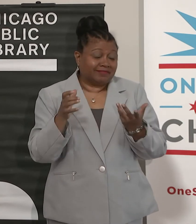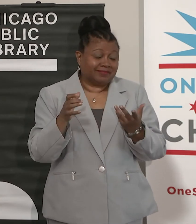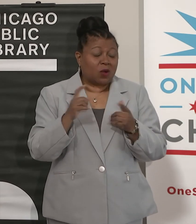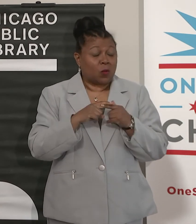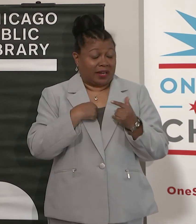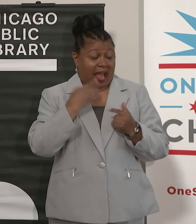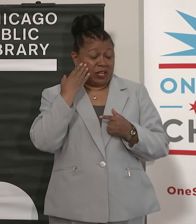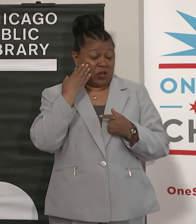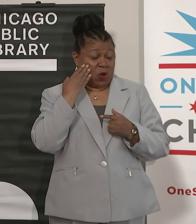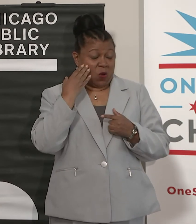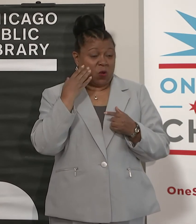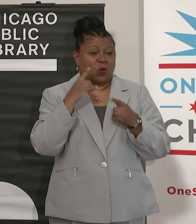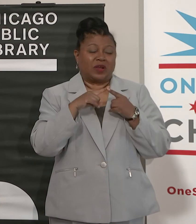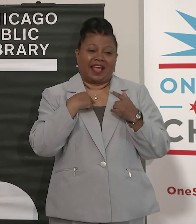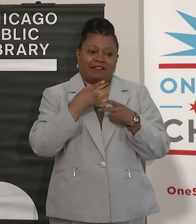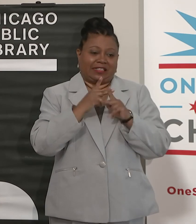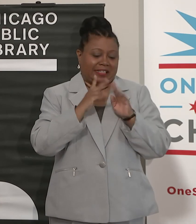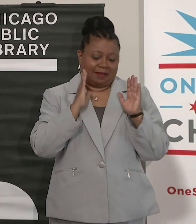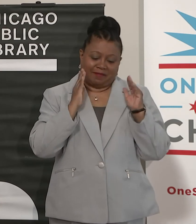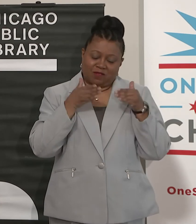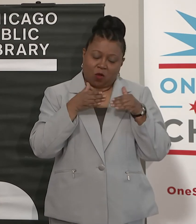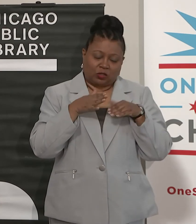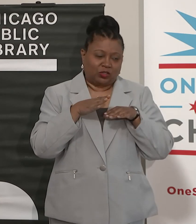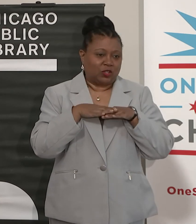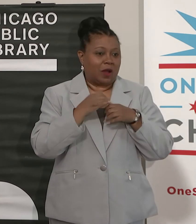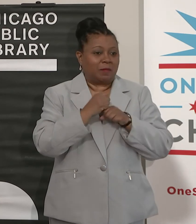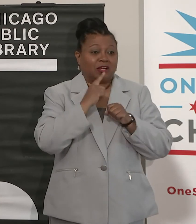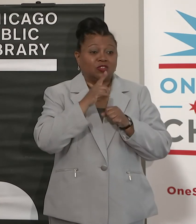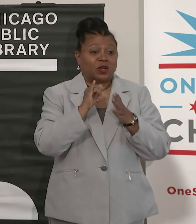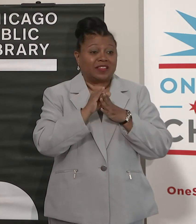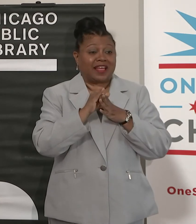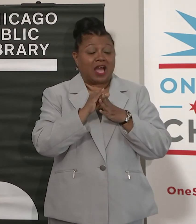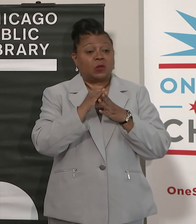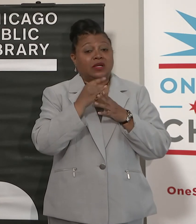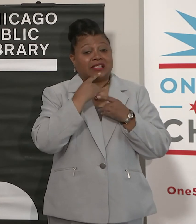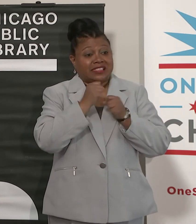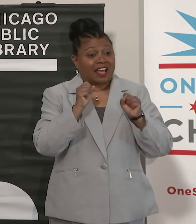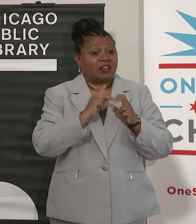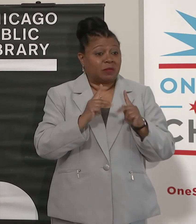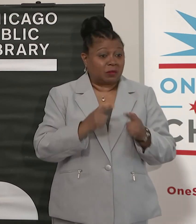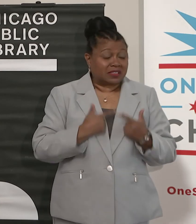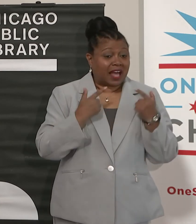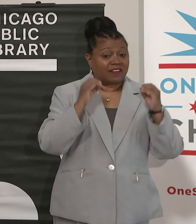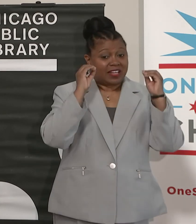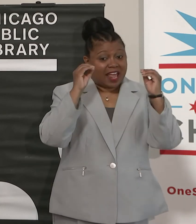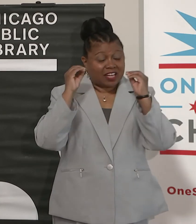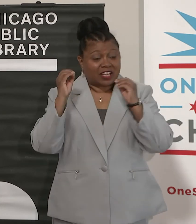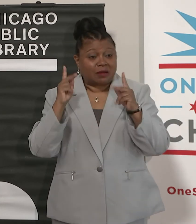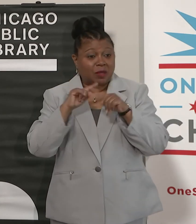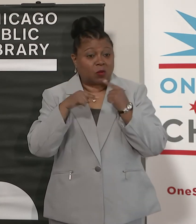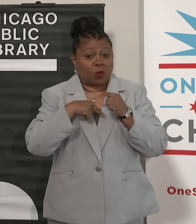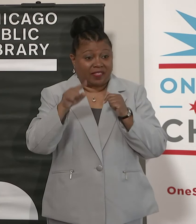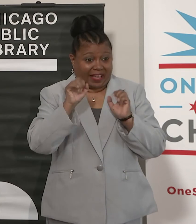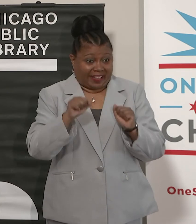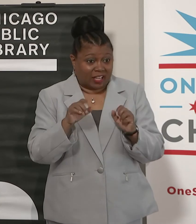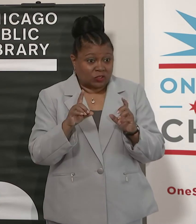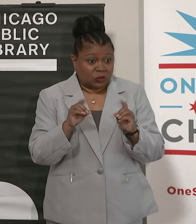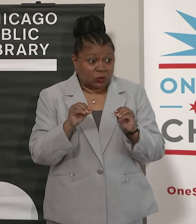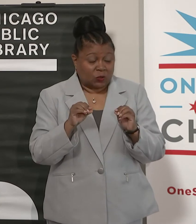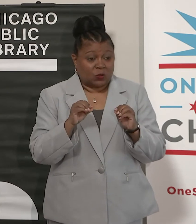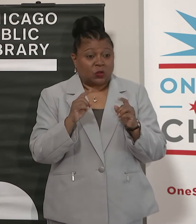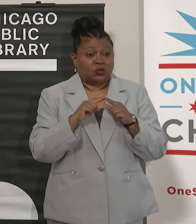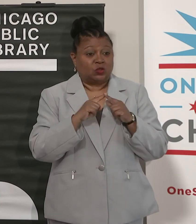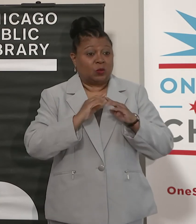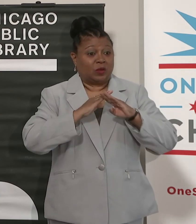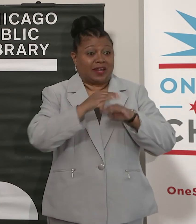What I know is we've got to keep focused on making sure that we're saving people's lives, we're educating people about what they can do